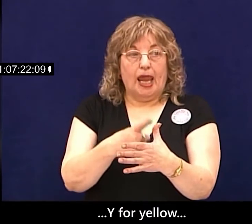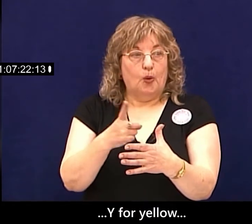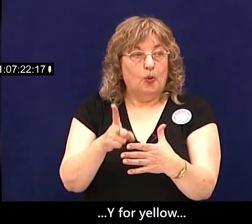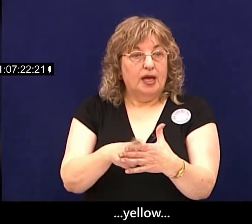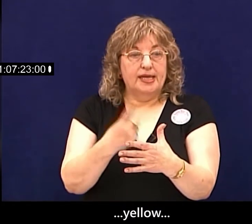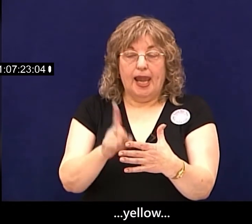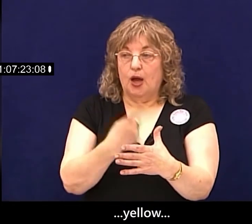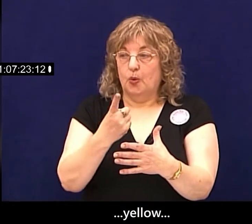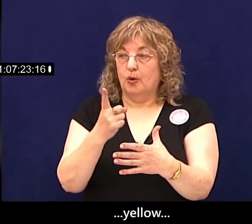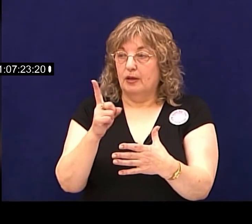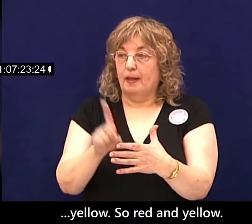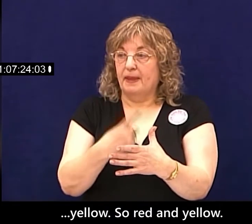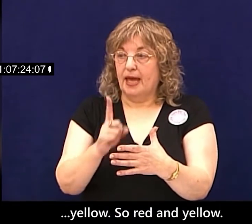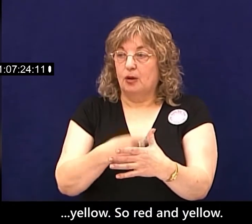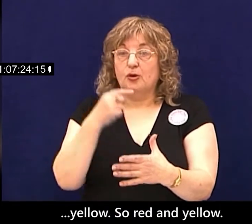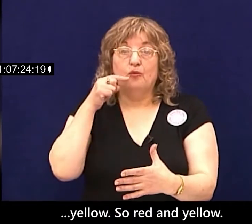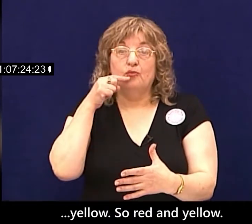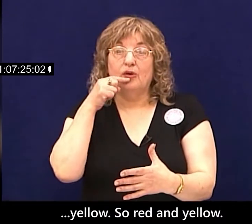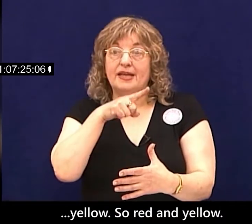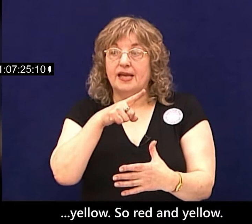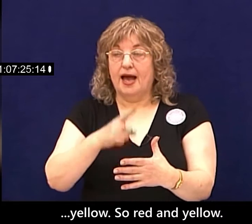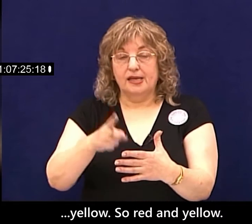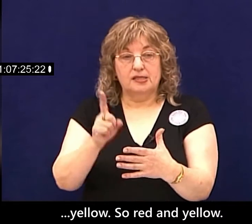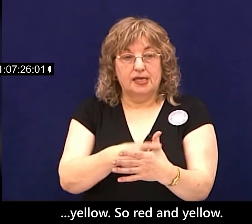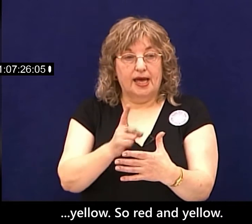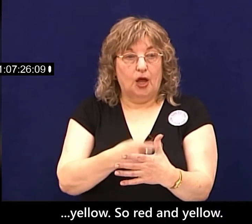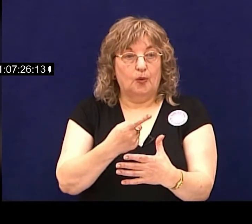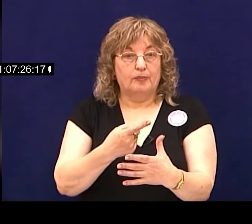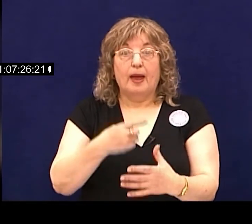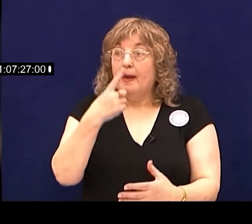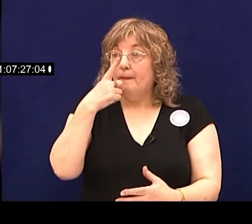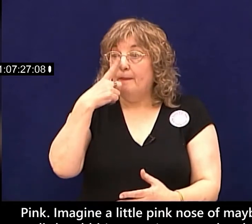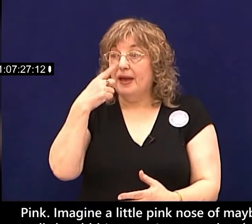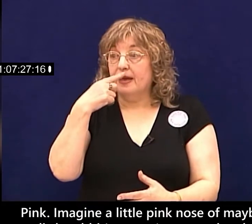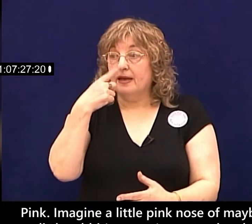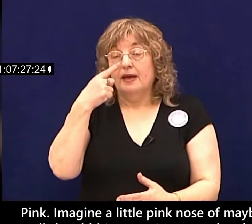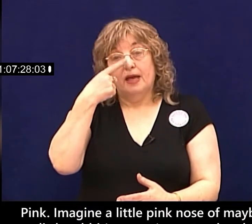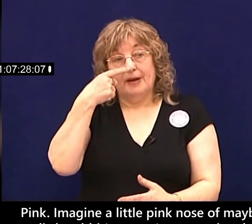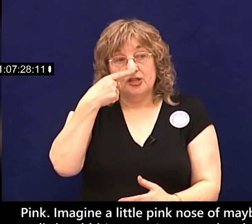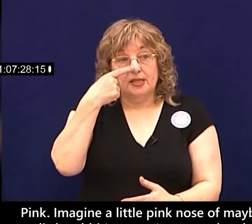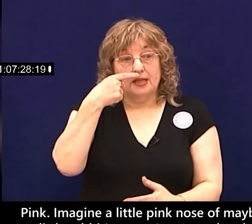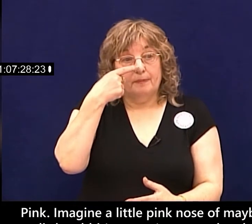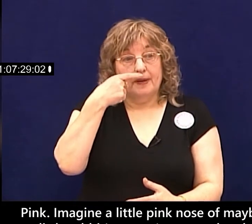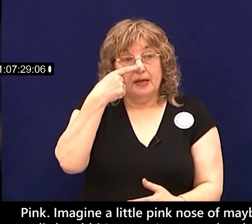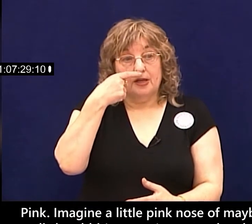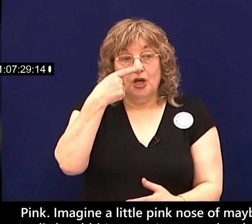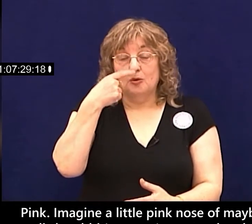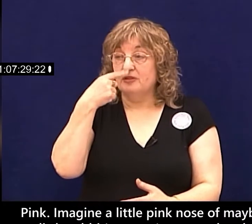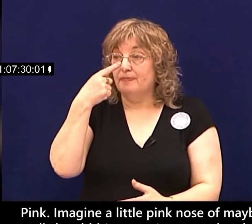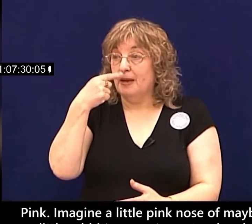yellow, yellow, yellow. So red and yellow. Pink, imagine a little pink nose of maybe a